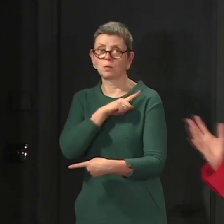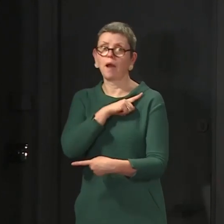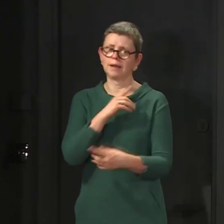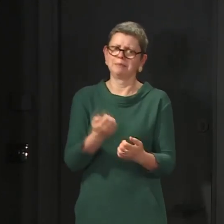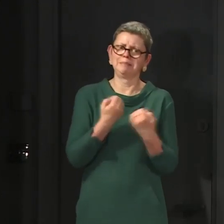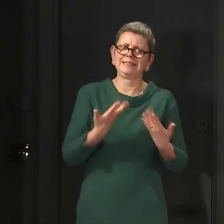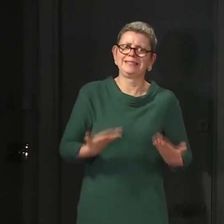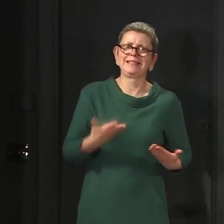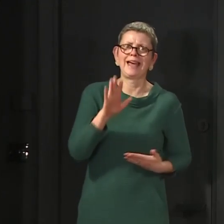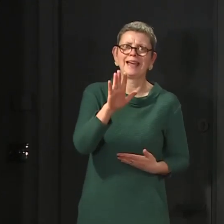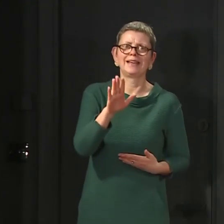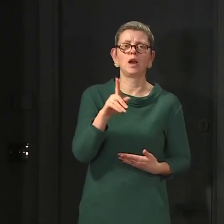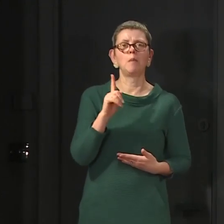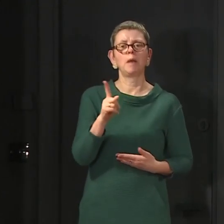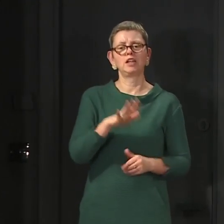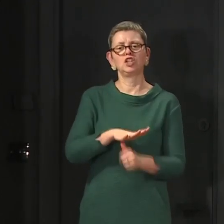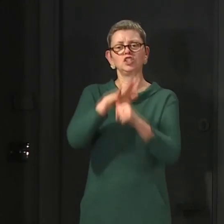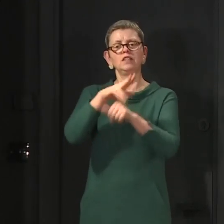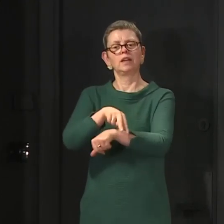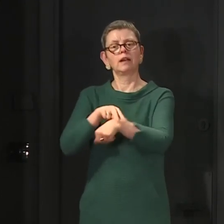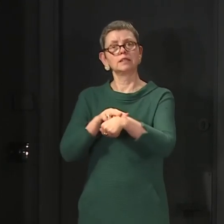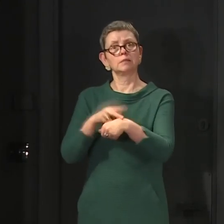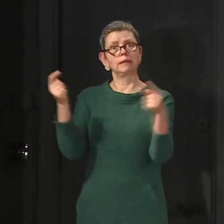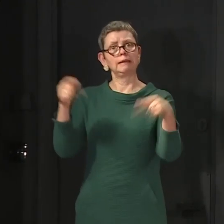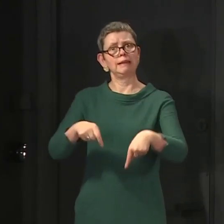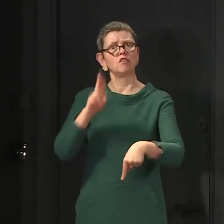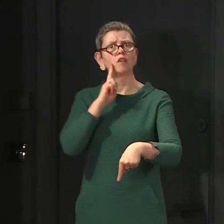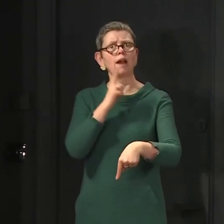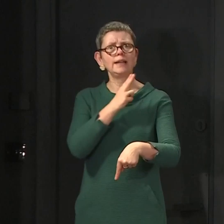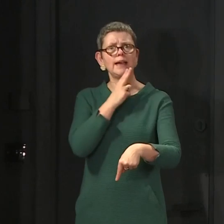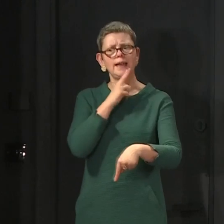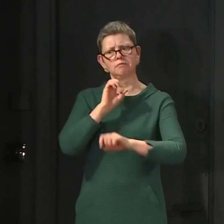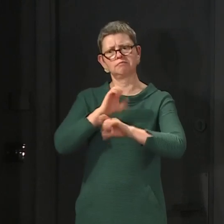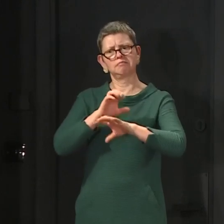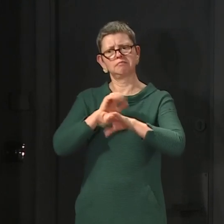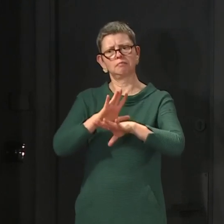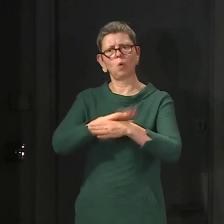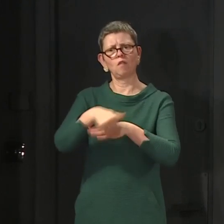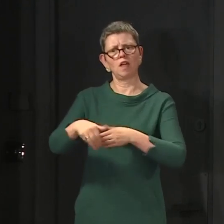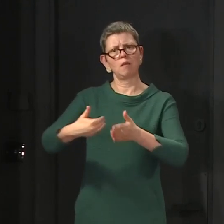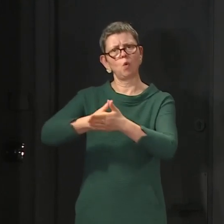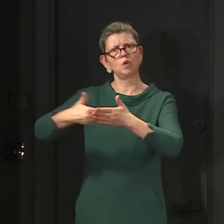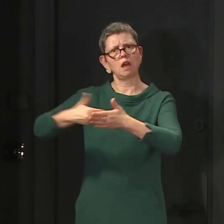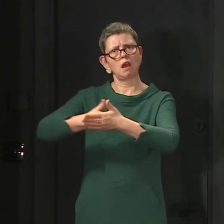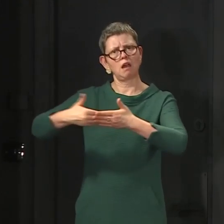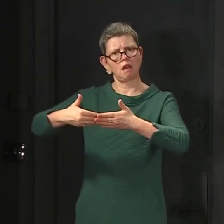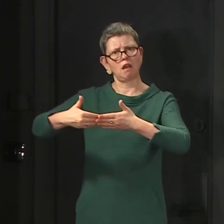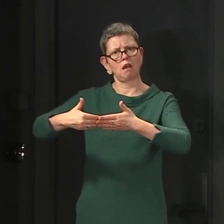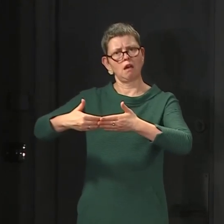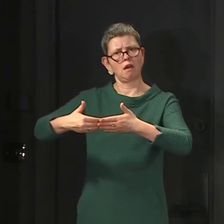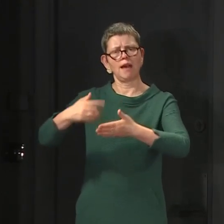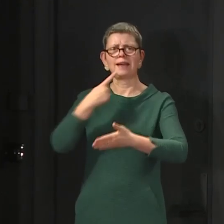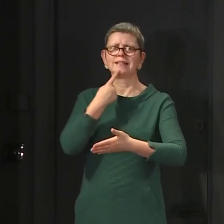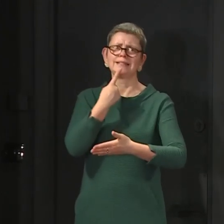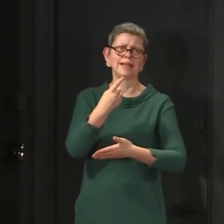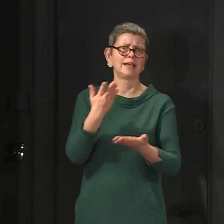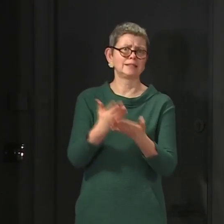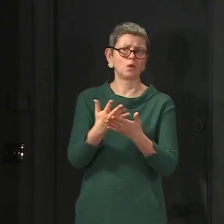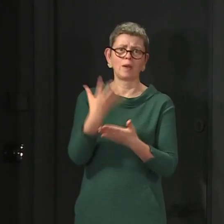Chief Constable was standing here on Friday and, you know, explained the situation around the border. He used the example, for example, of